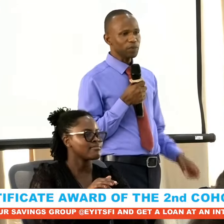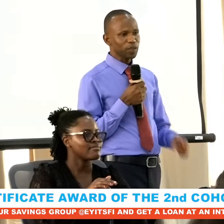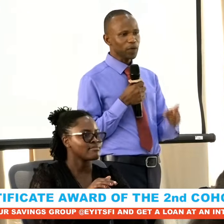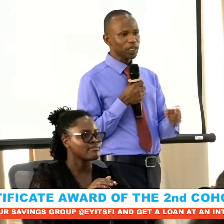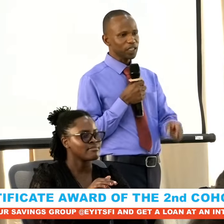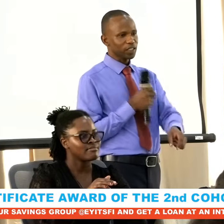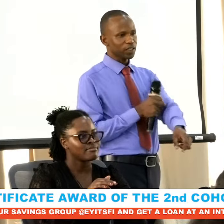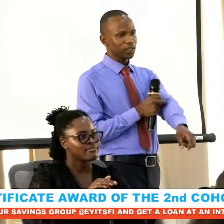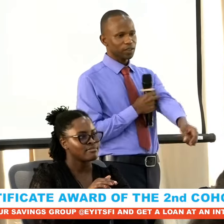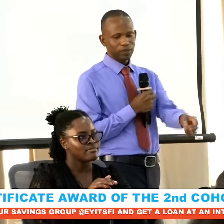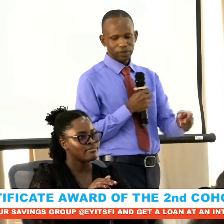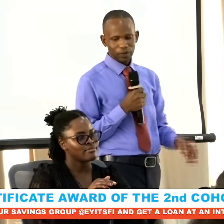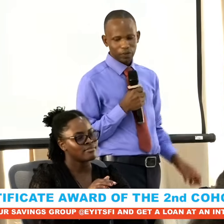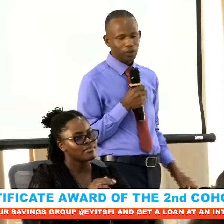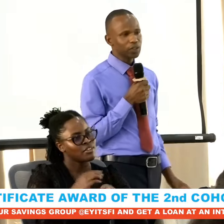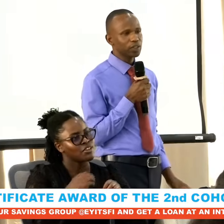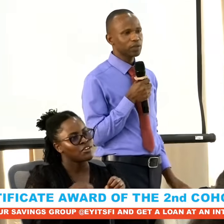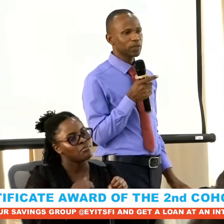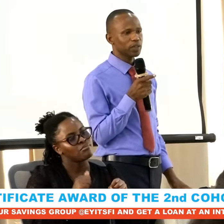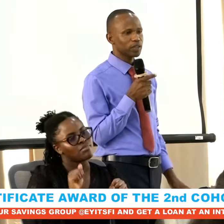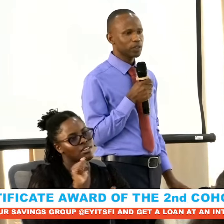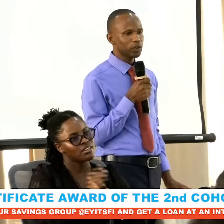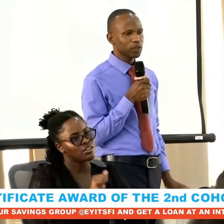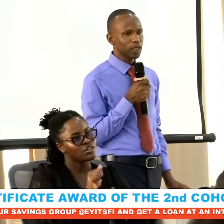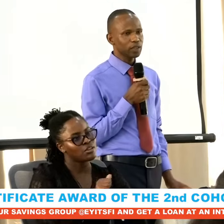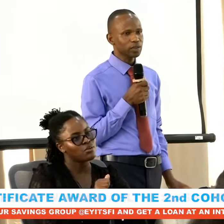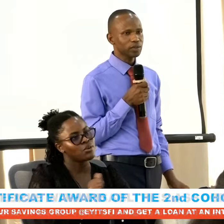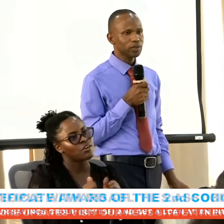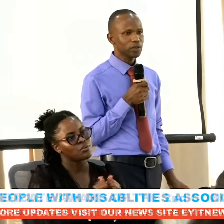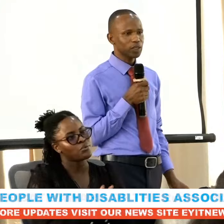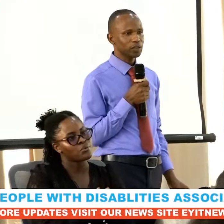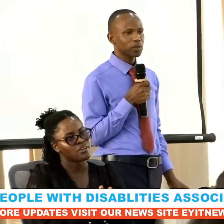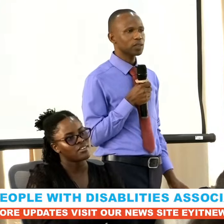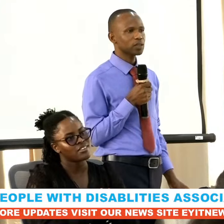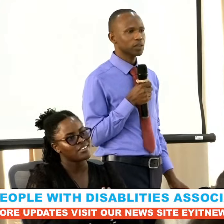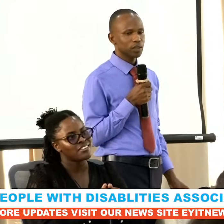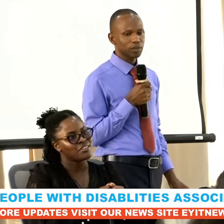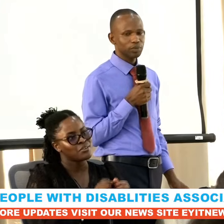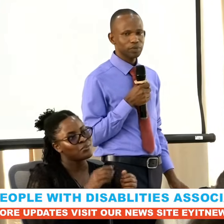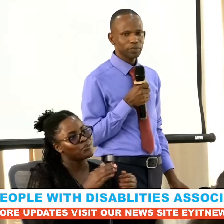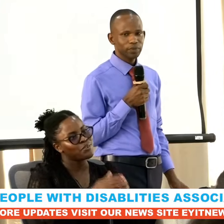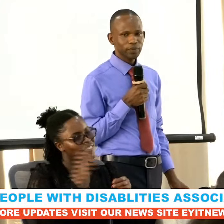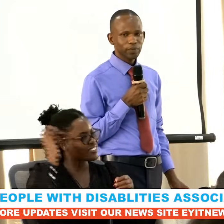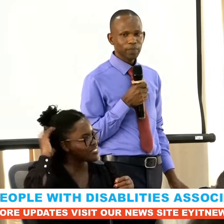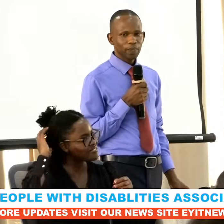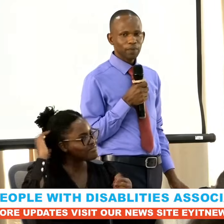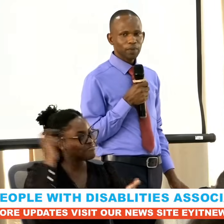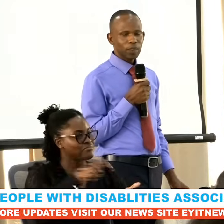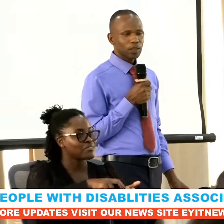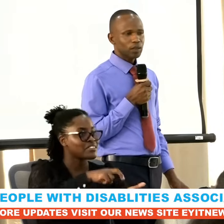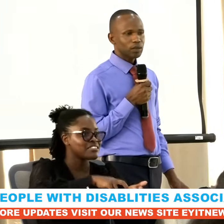I've been working closely with Julius. Julius, you can stand up.